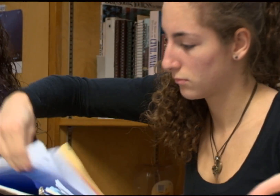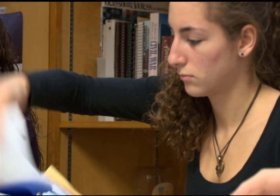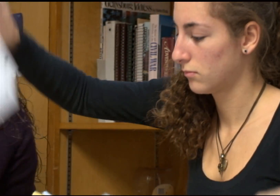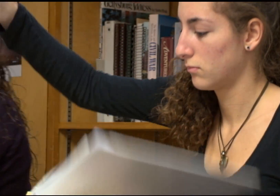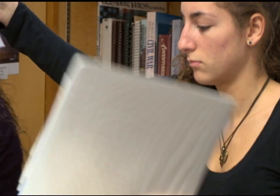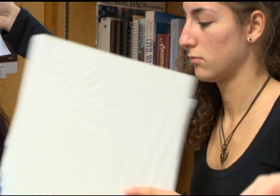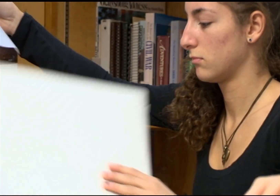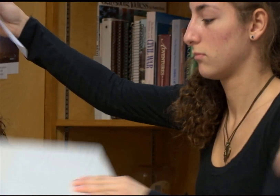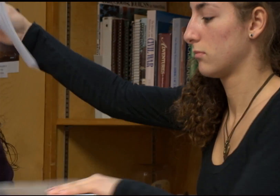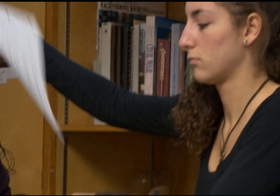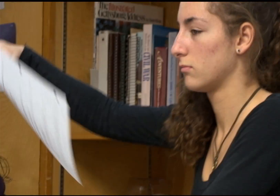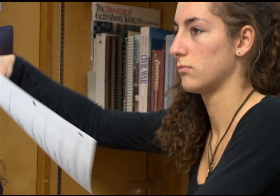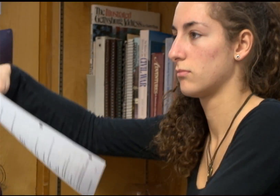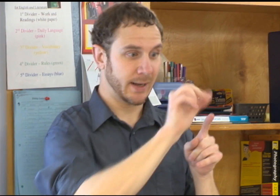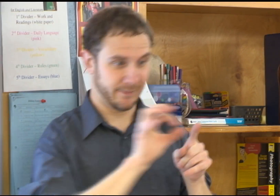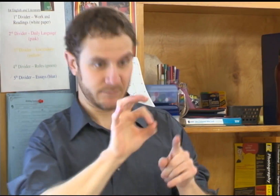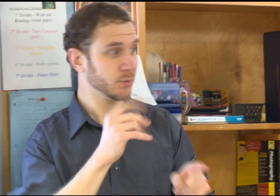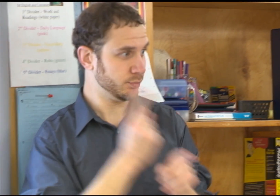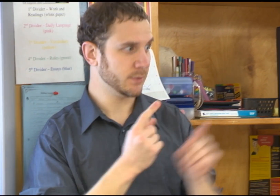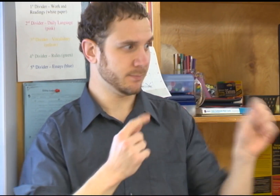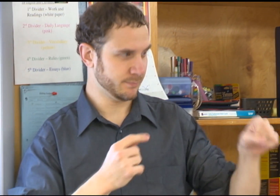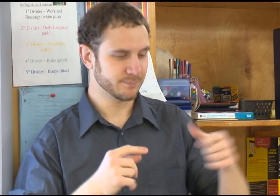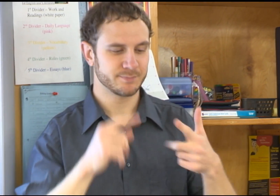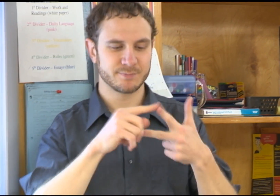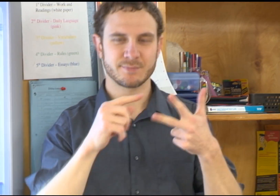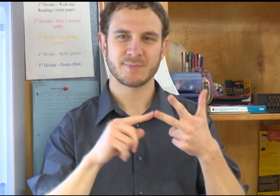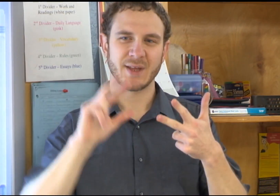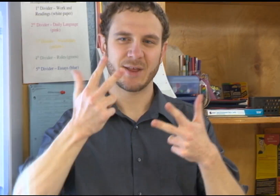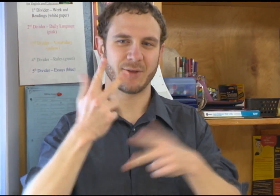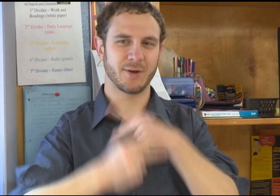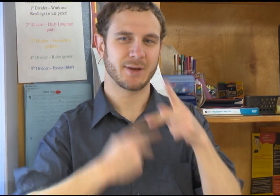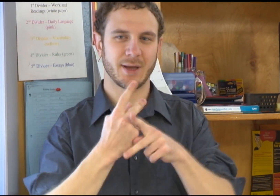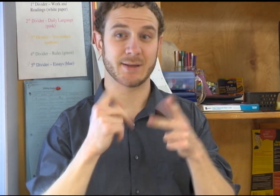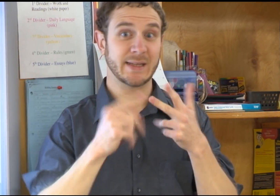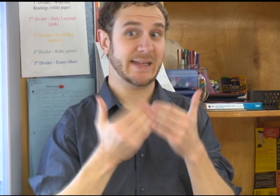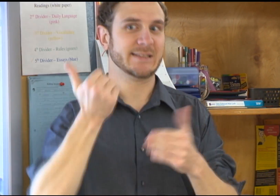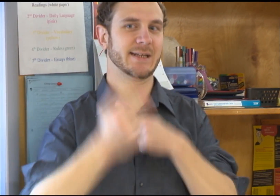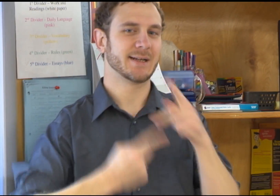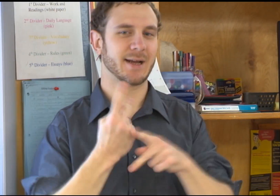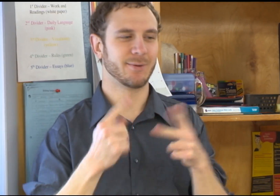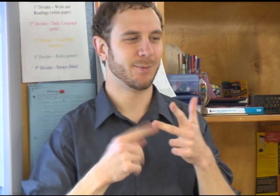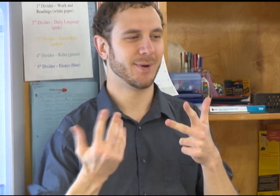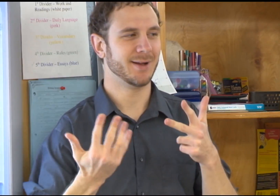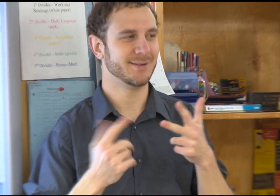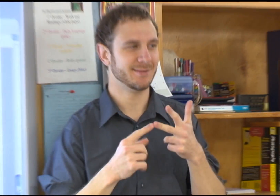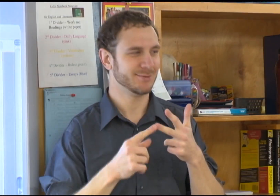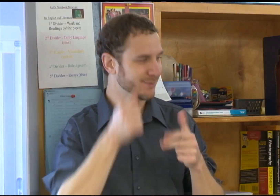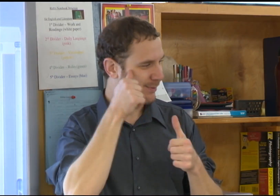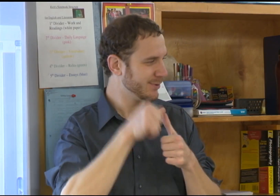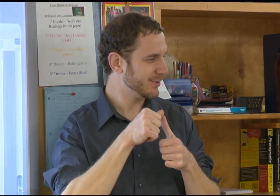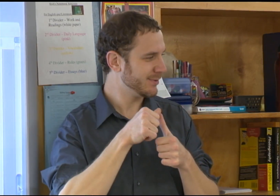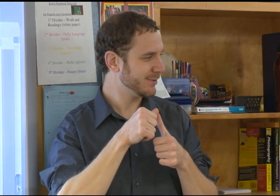codes. And they use letters A through F. And the third